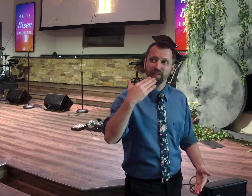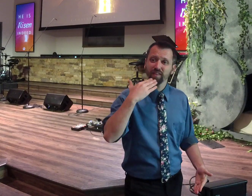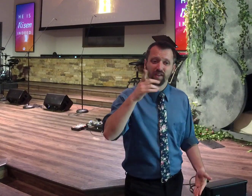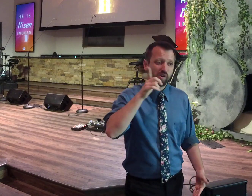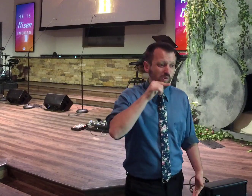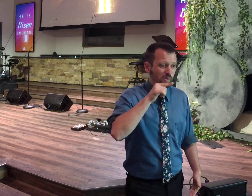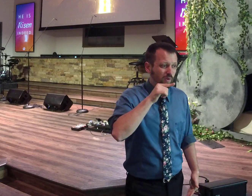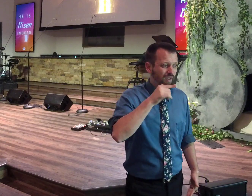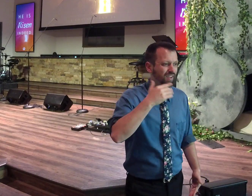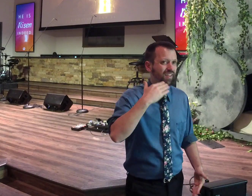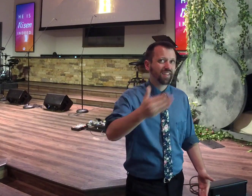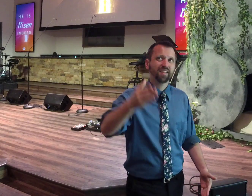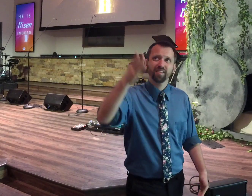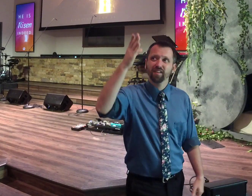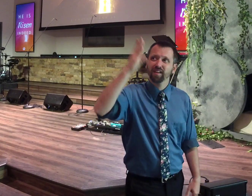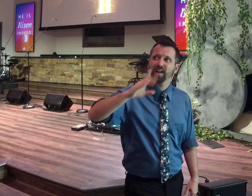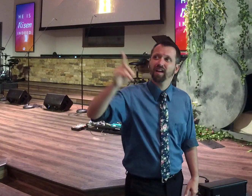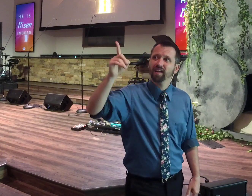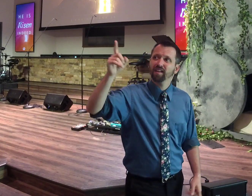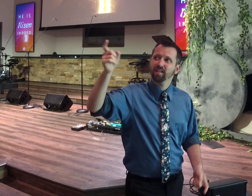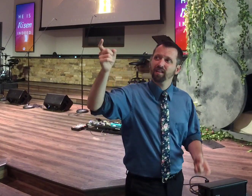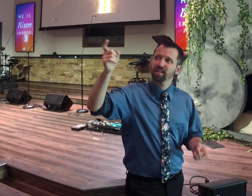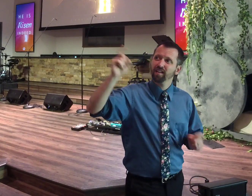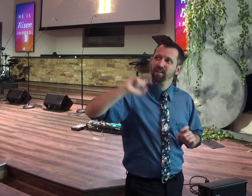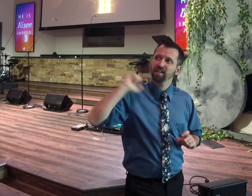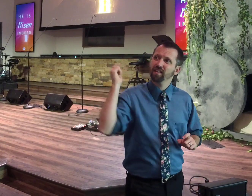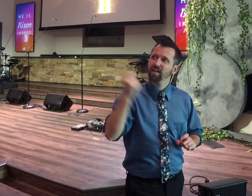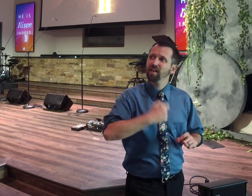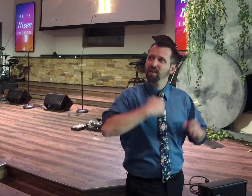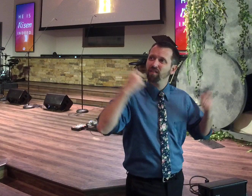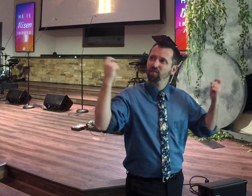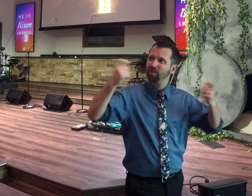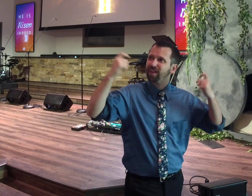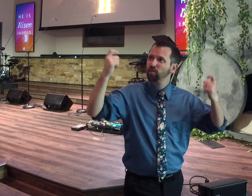that. But thanks be to God who gives us the victory